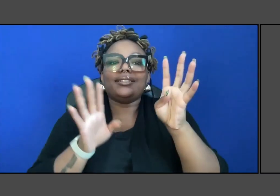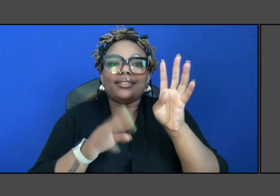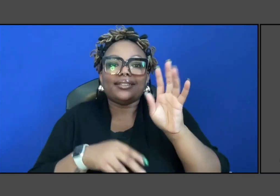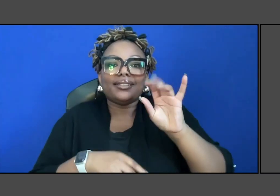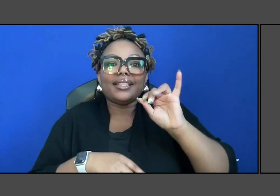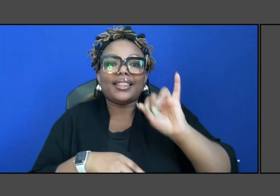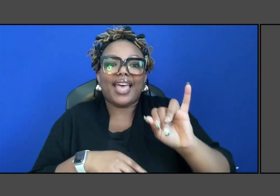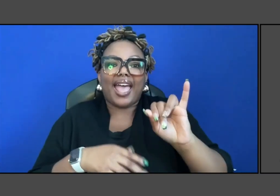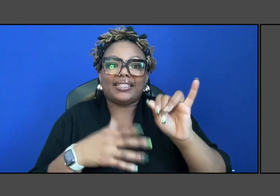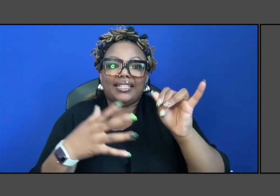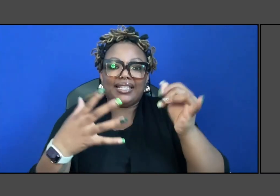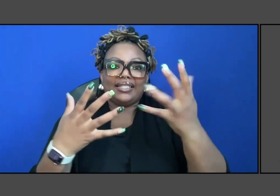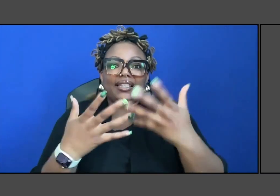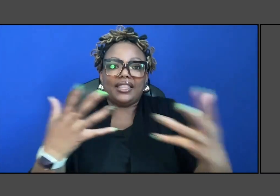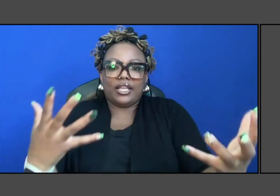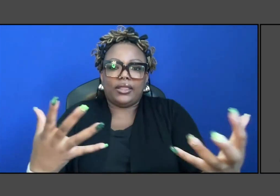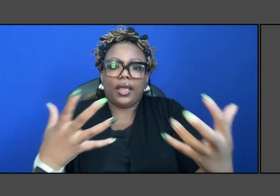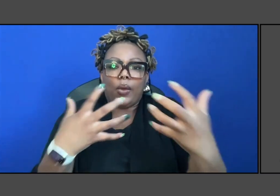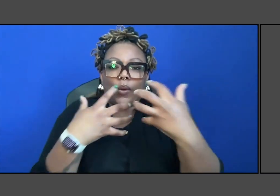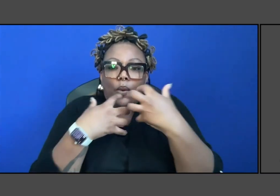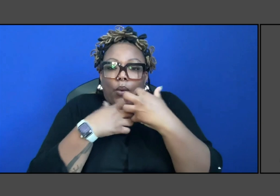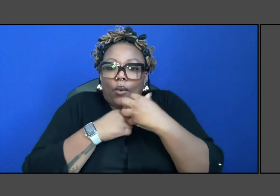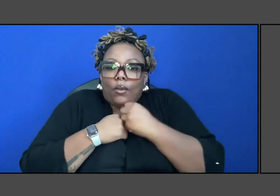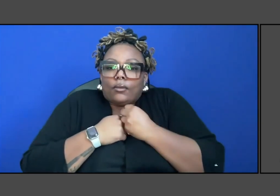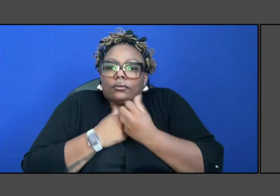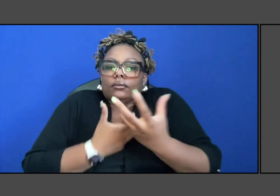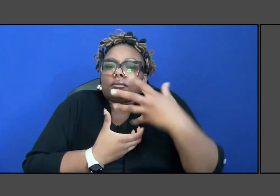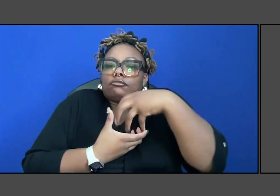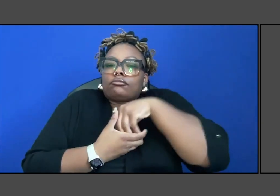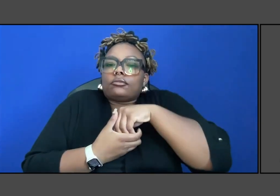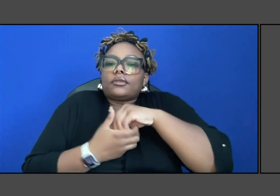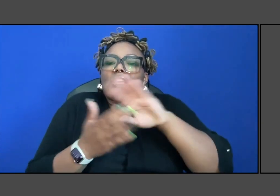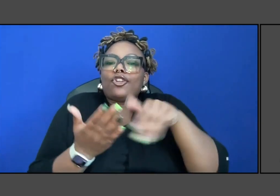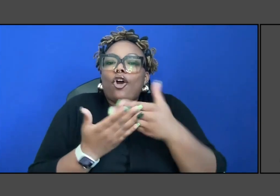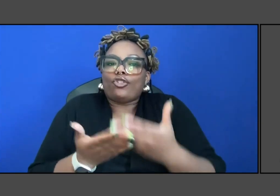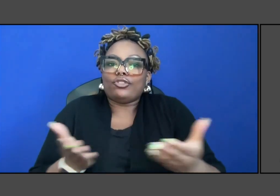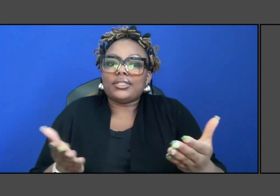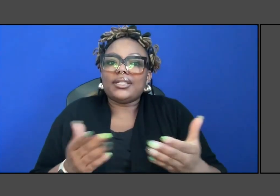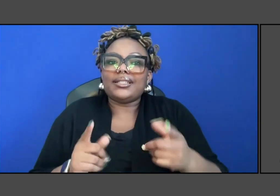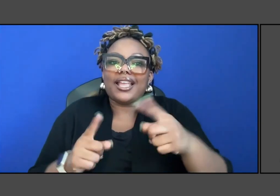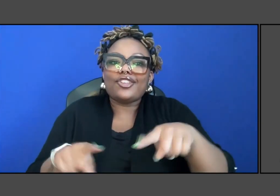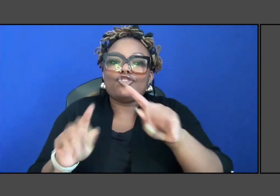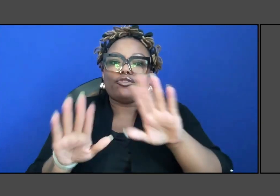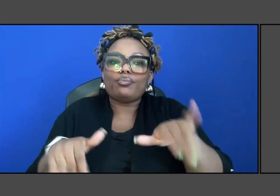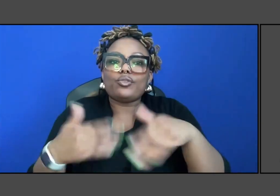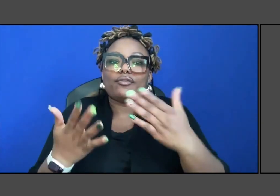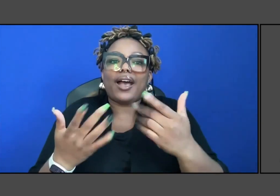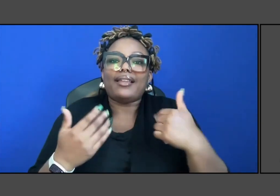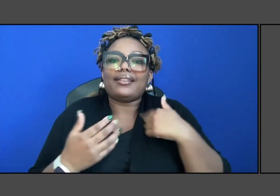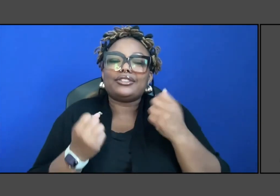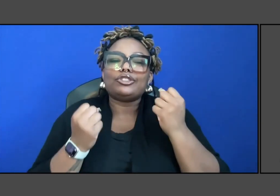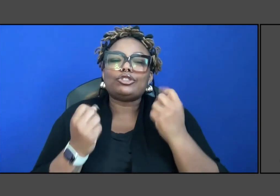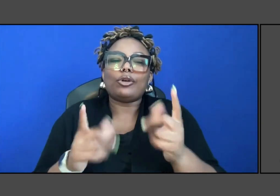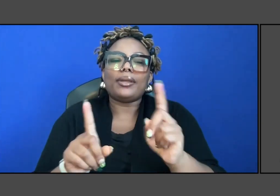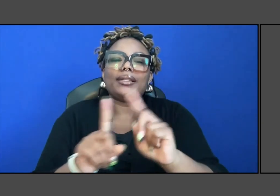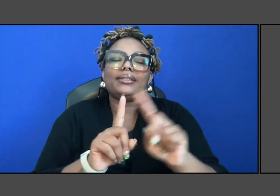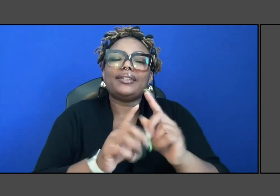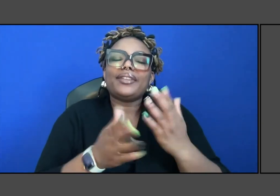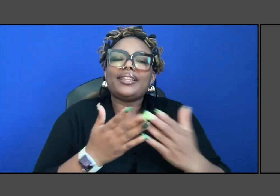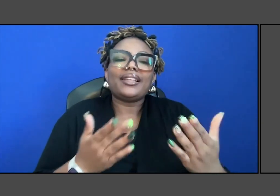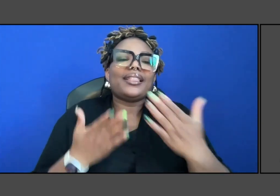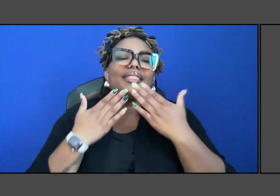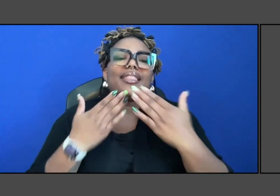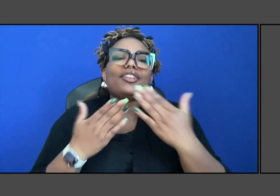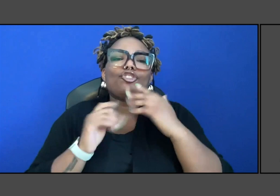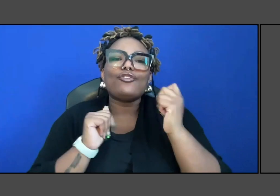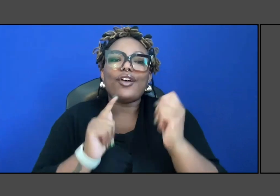infinite joiner of all of those things. And you all have given us so many. Thank you for all of these. I know sometimes it's